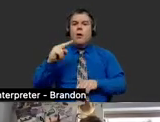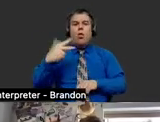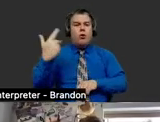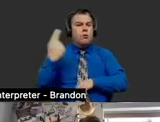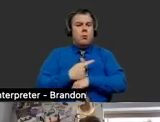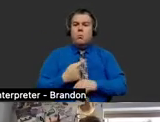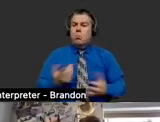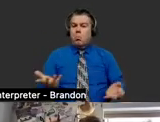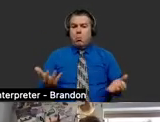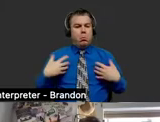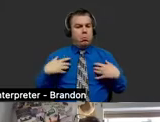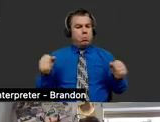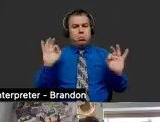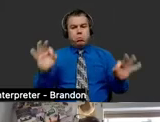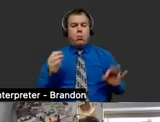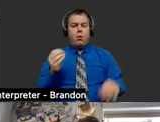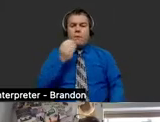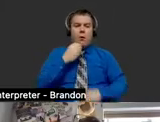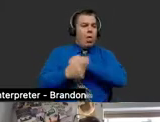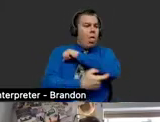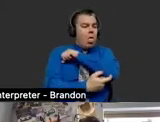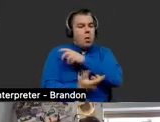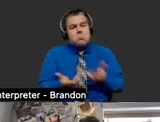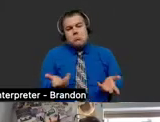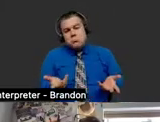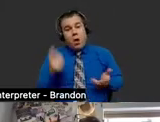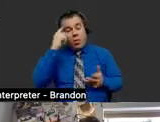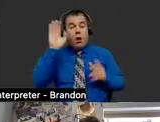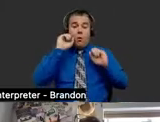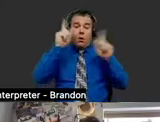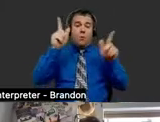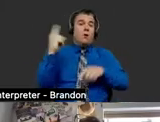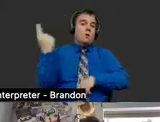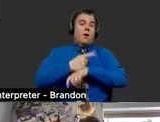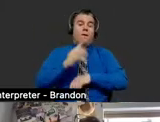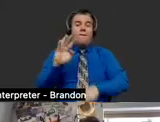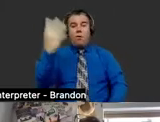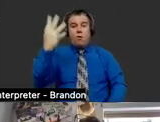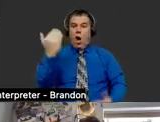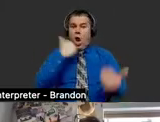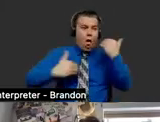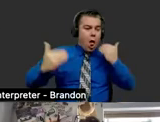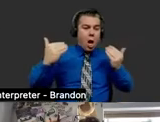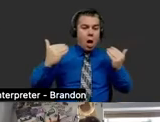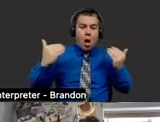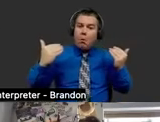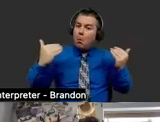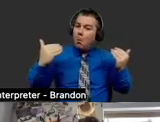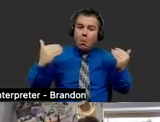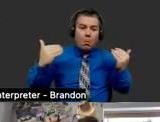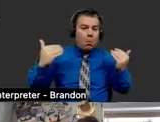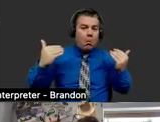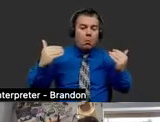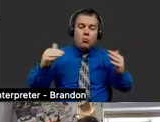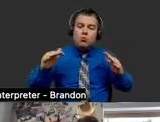amazing. Food wasn't even that tempting. I thought I would wake up day 4 and just scarf everything in sight, and I didn't. I eased back